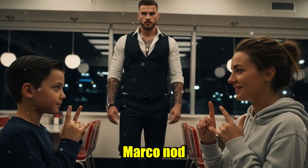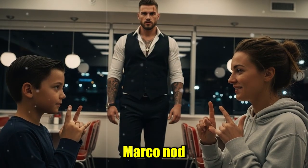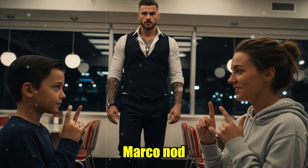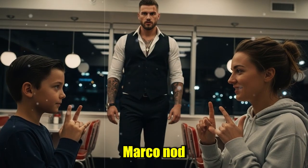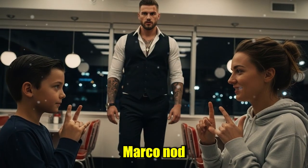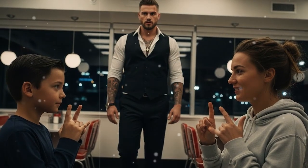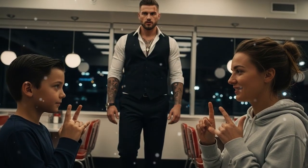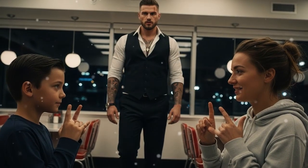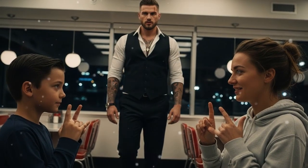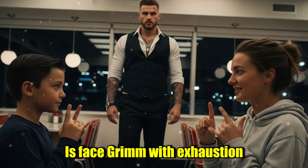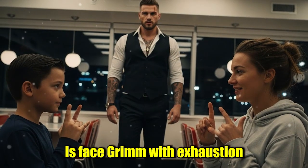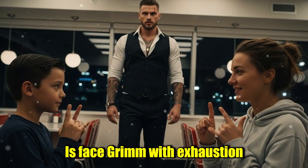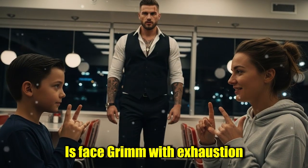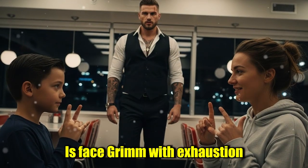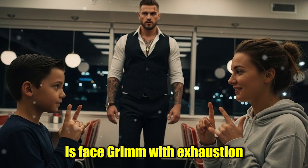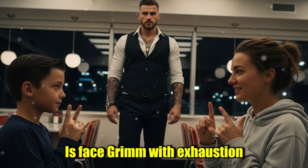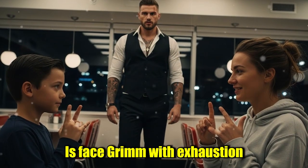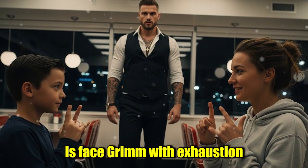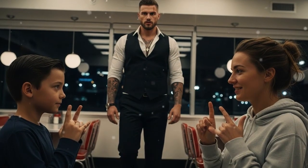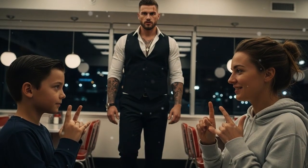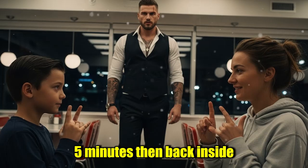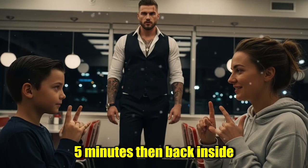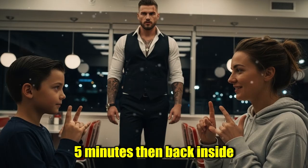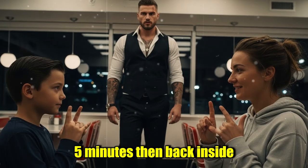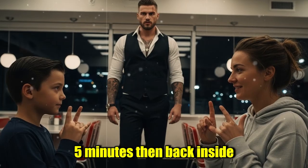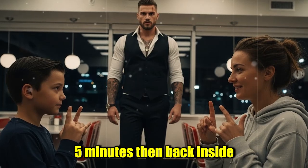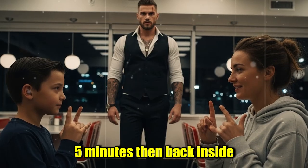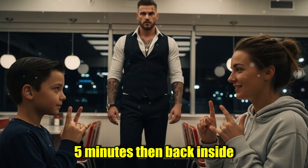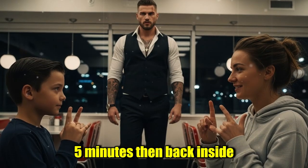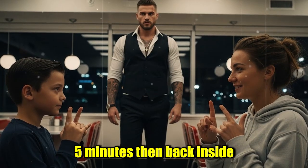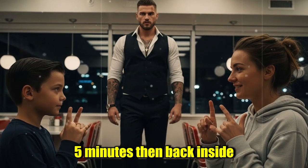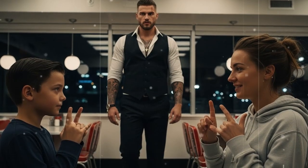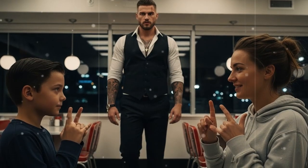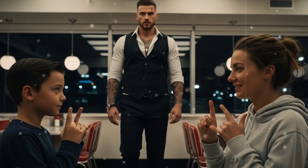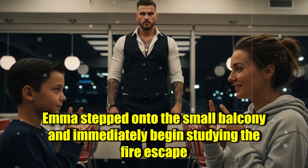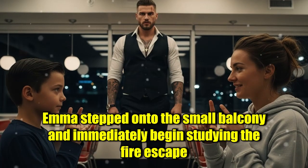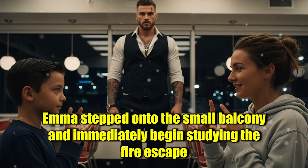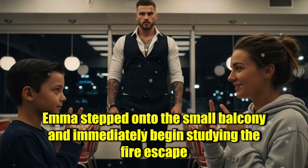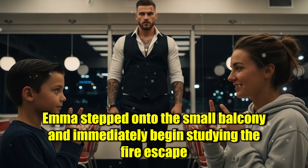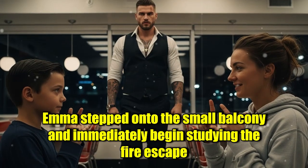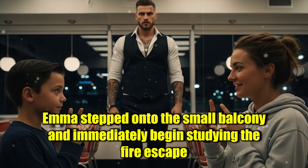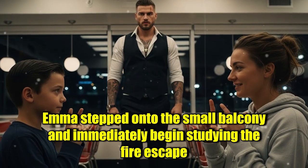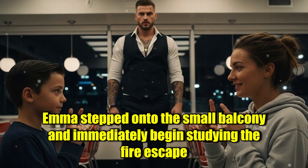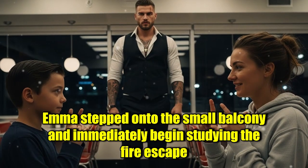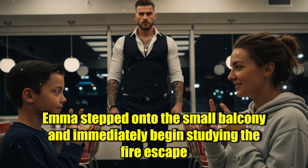Marco nodded, his face grim with exhaustion. 5 minutes, then back inside. Emma stepped onto the small balcony